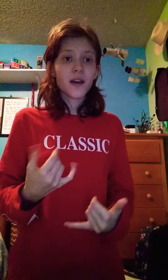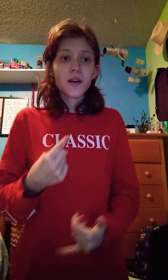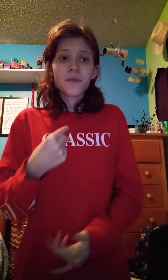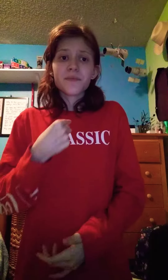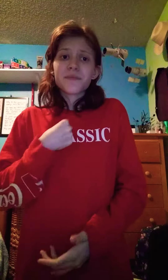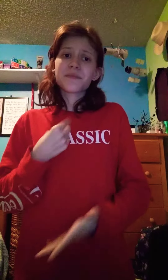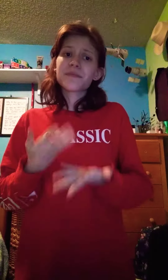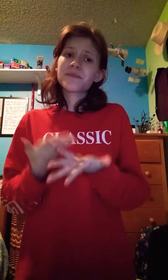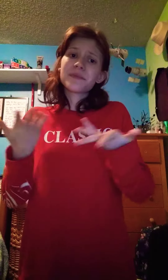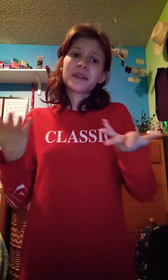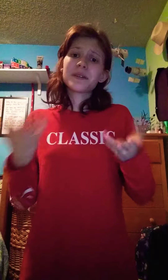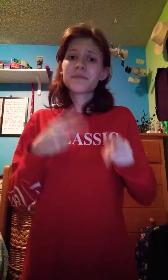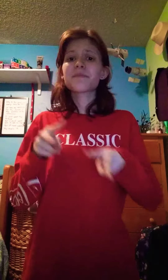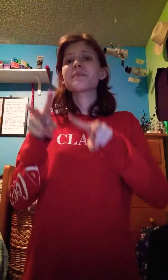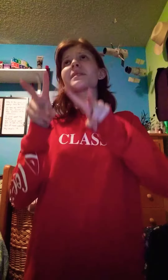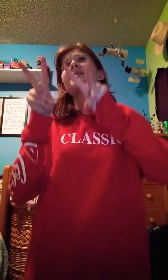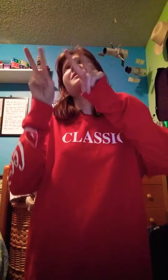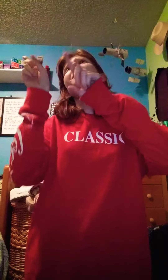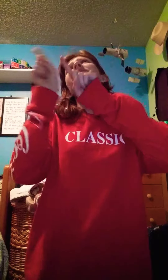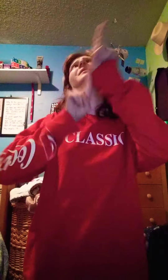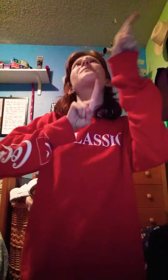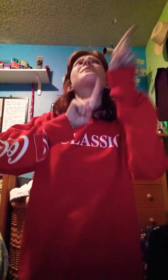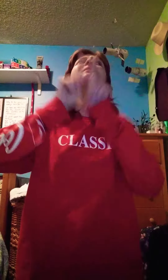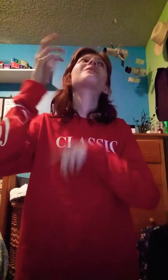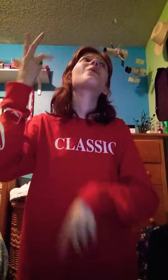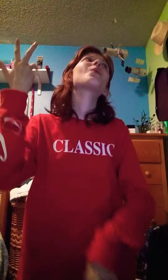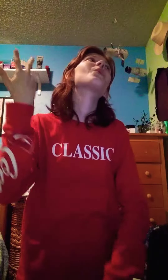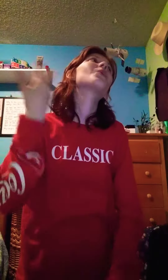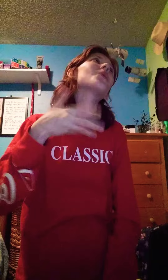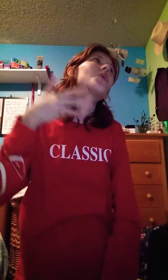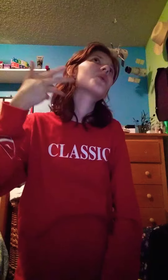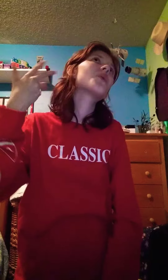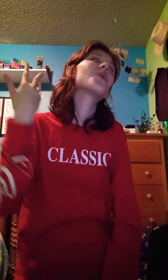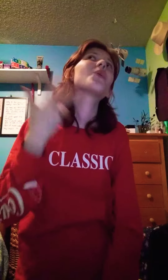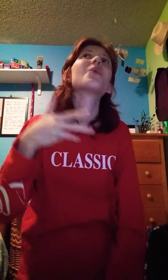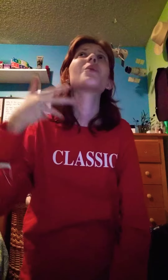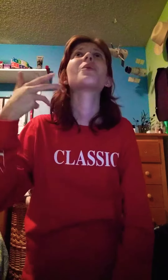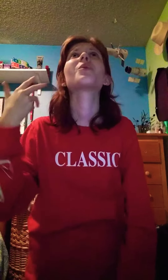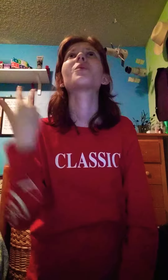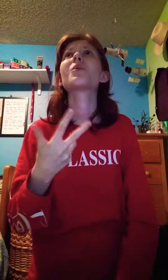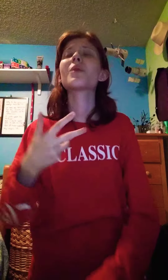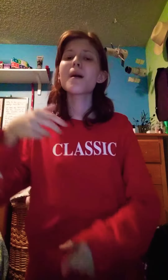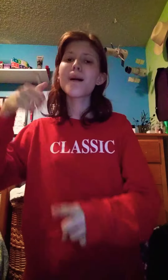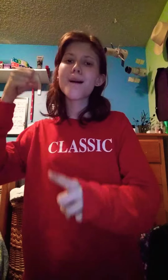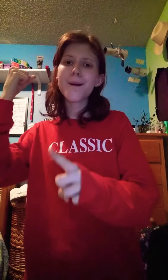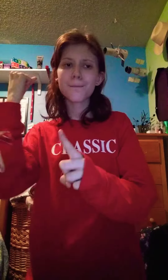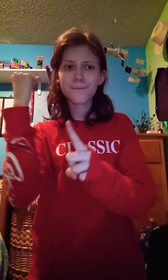blinking in a starlight Now I'm here, suddenly I see